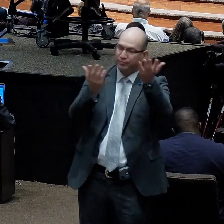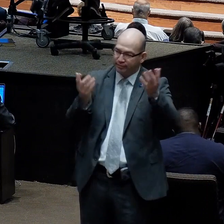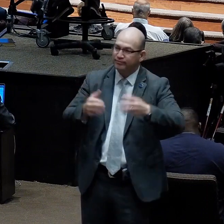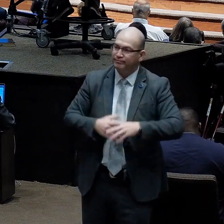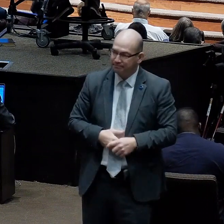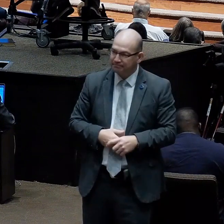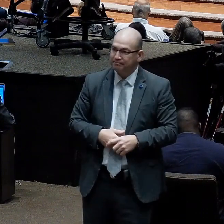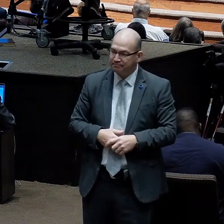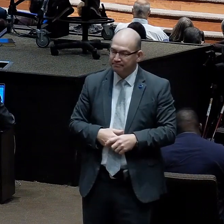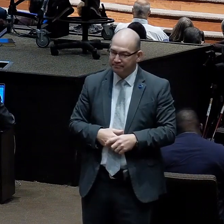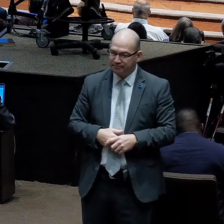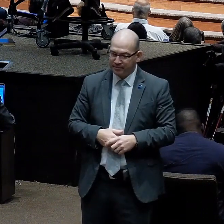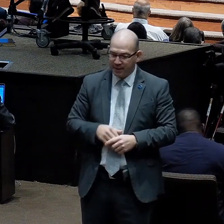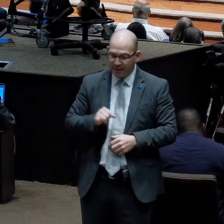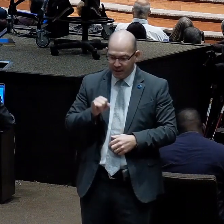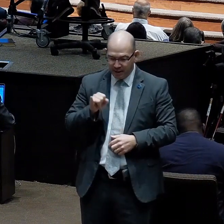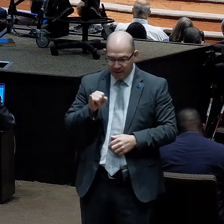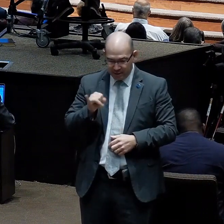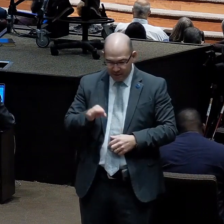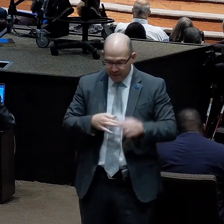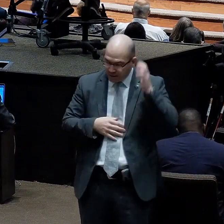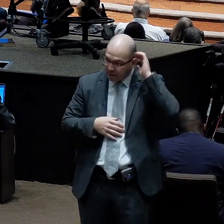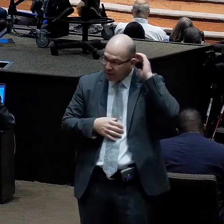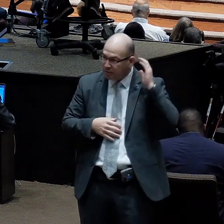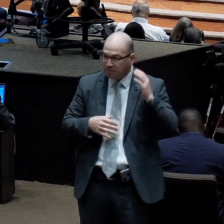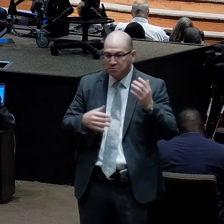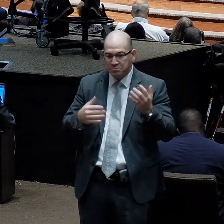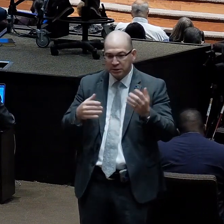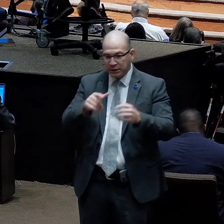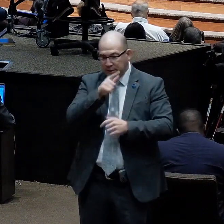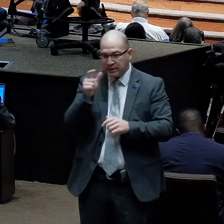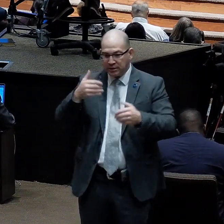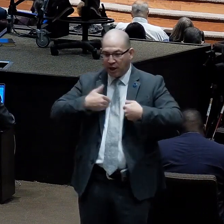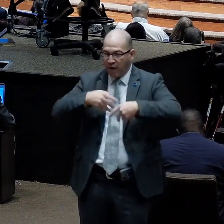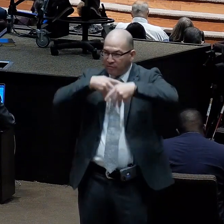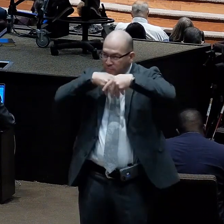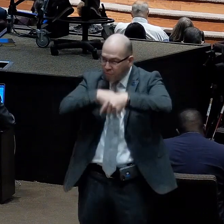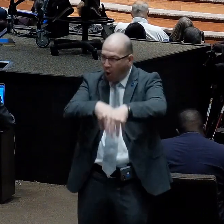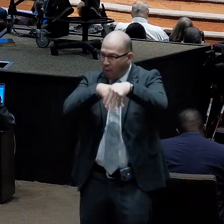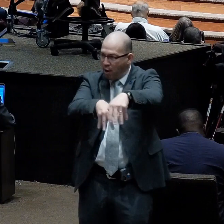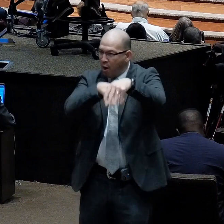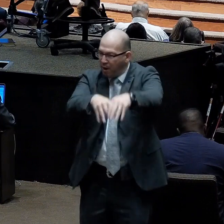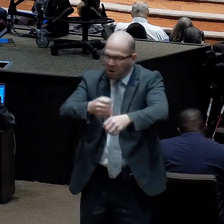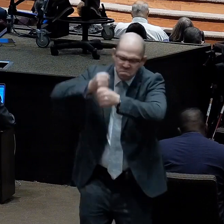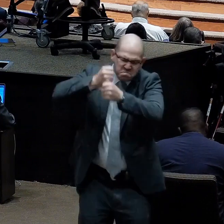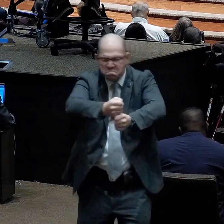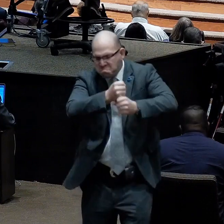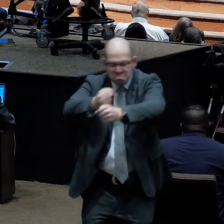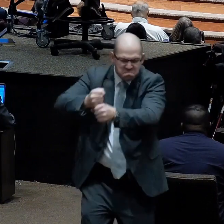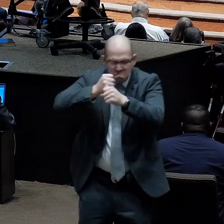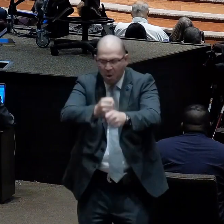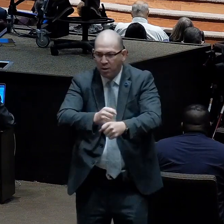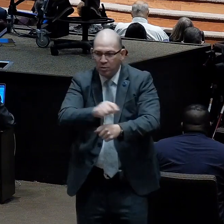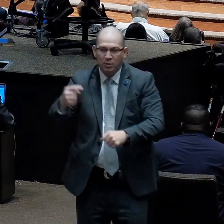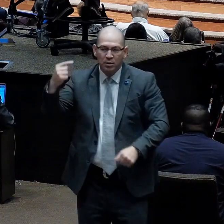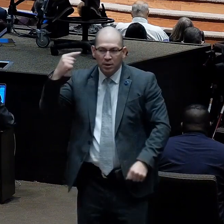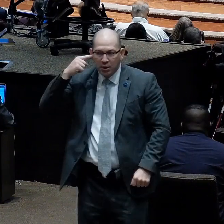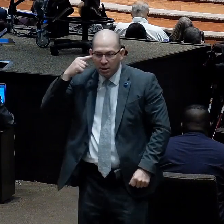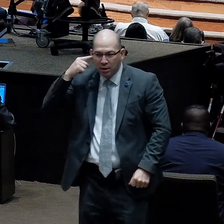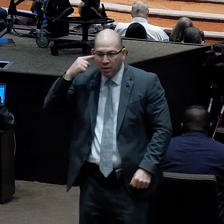If there's ever a march in Lancaster, and people are demanding something, and you hear that pastor was there,